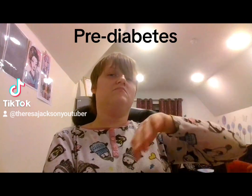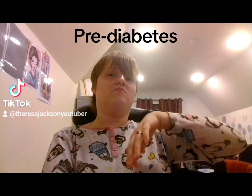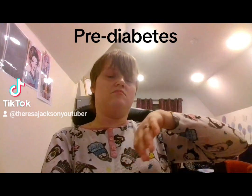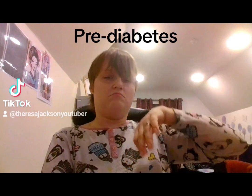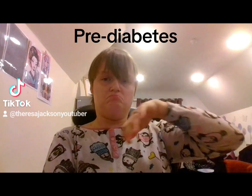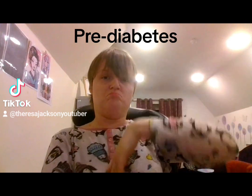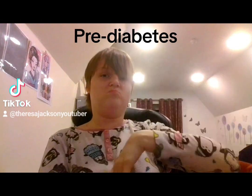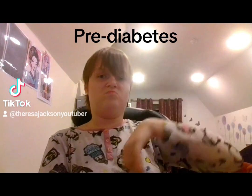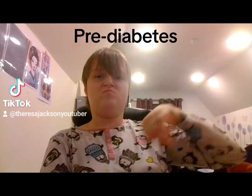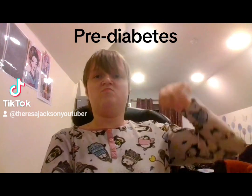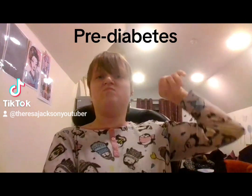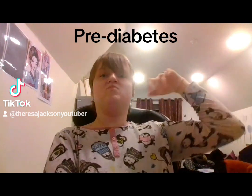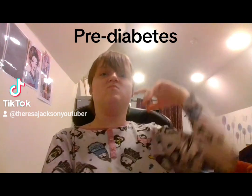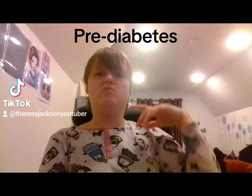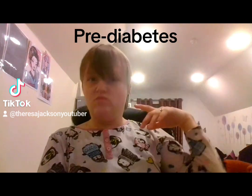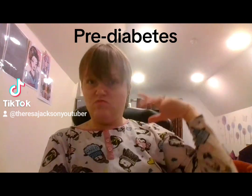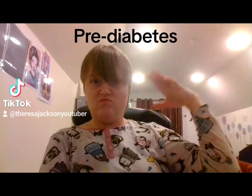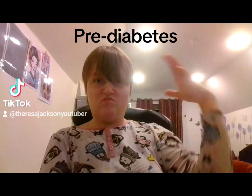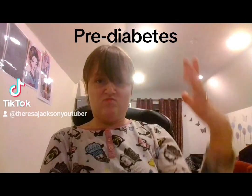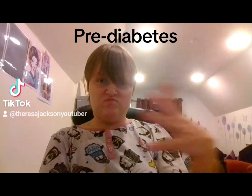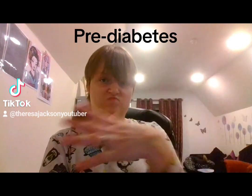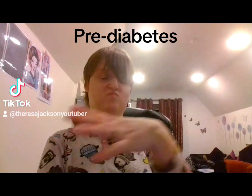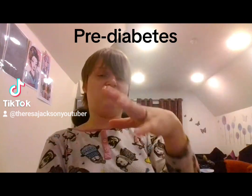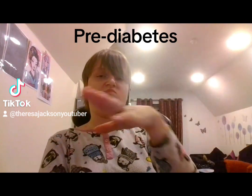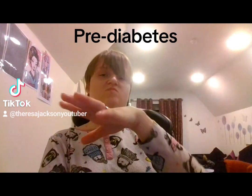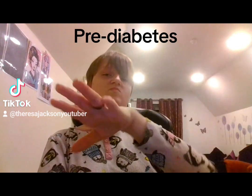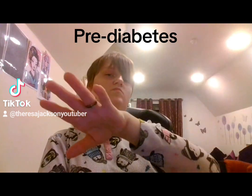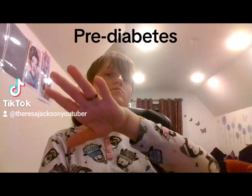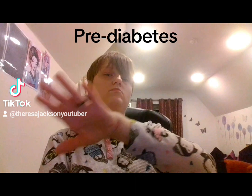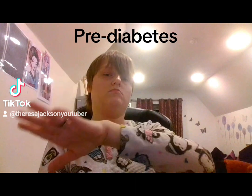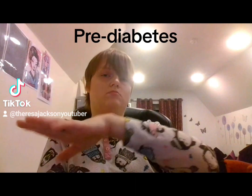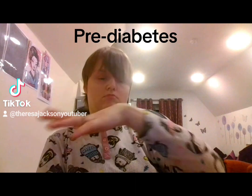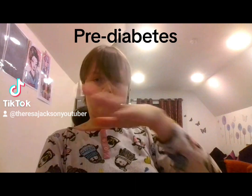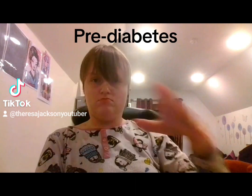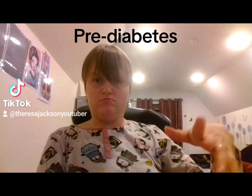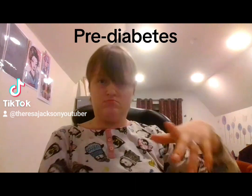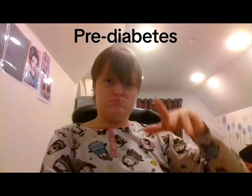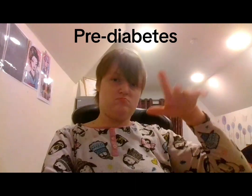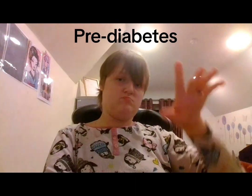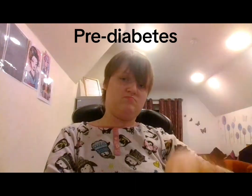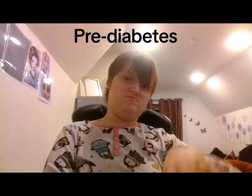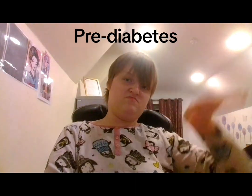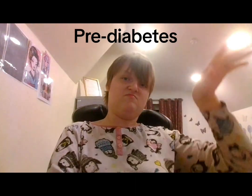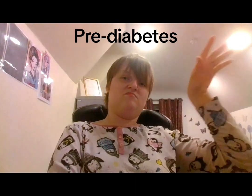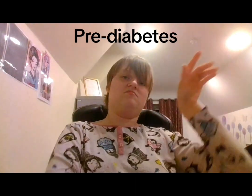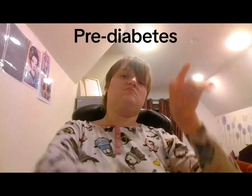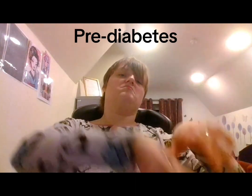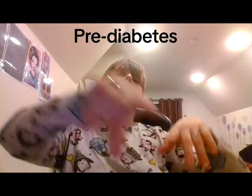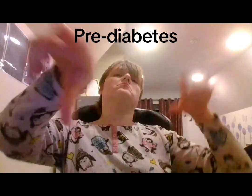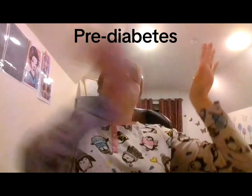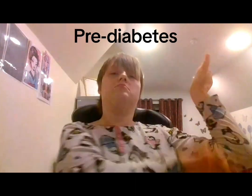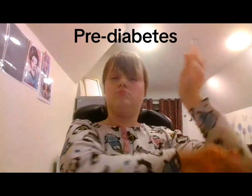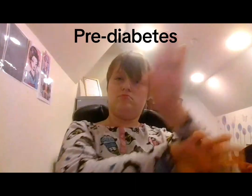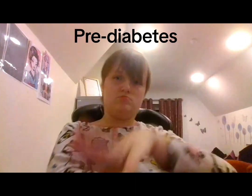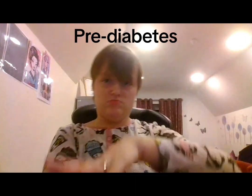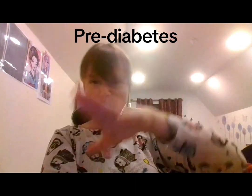to get type 2 diabetes if you have a parent, brother, sister or child with